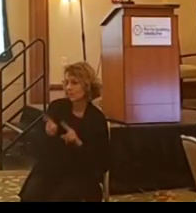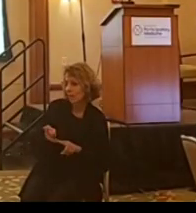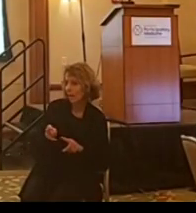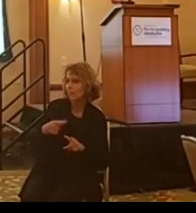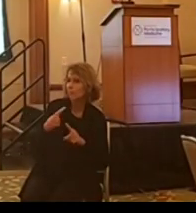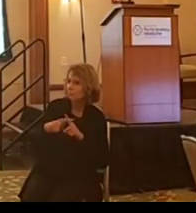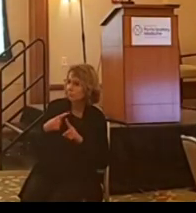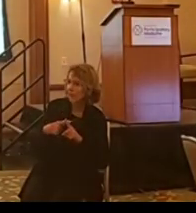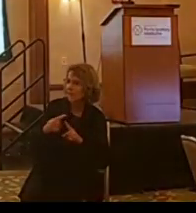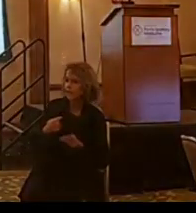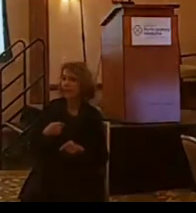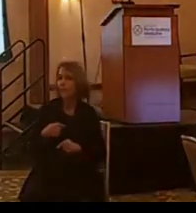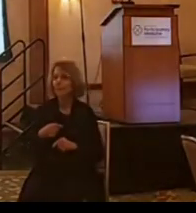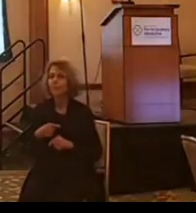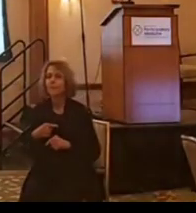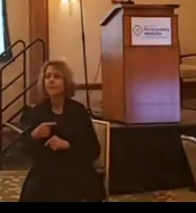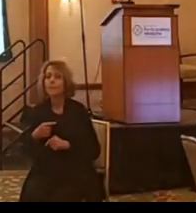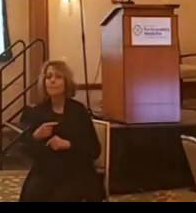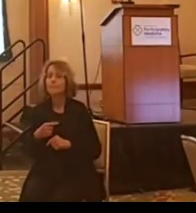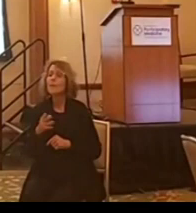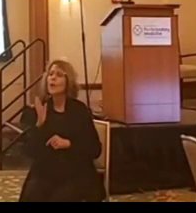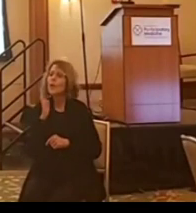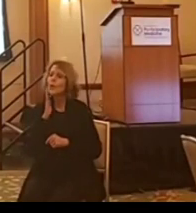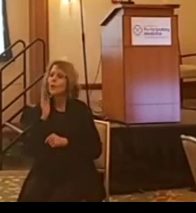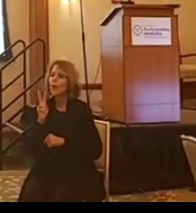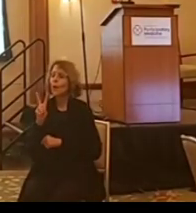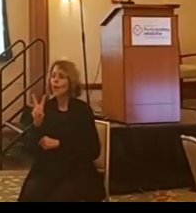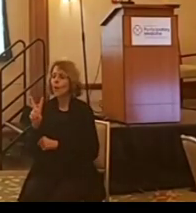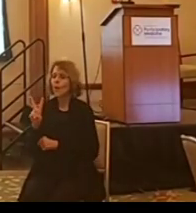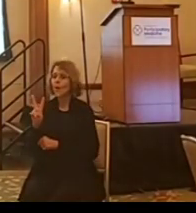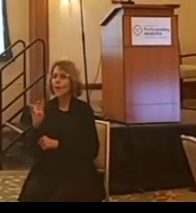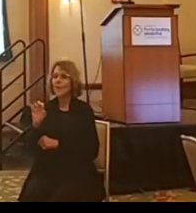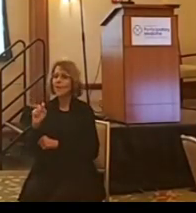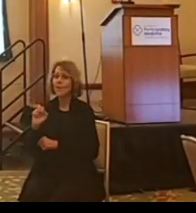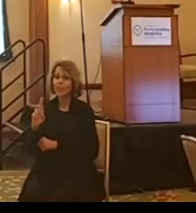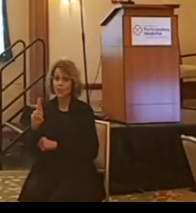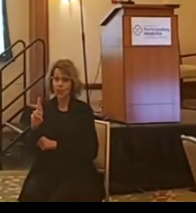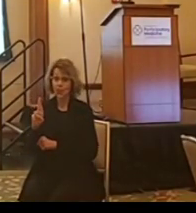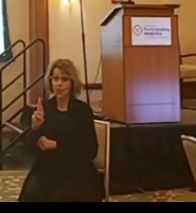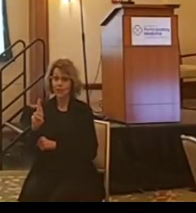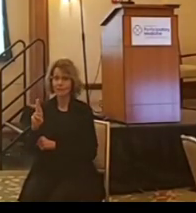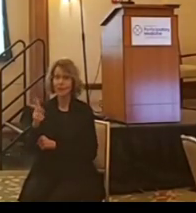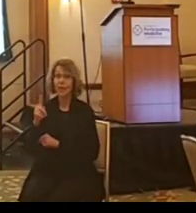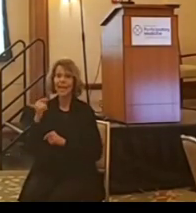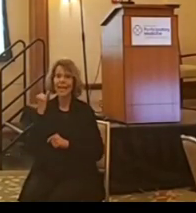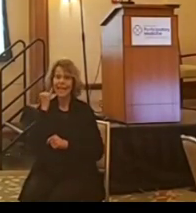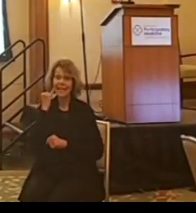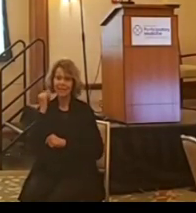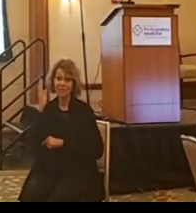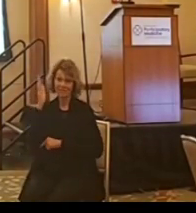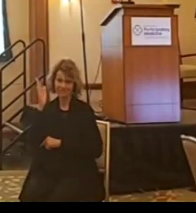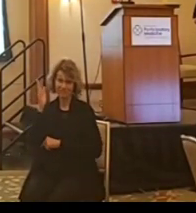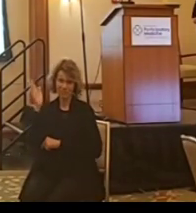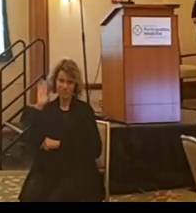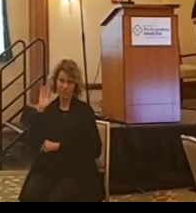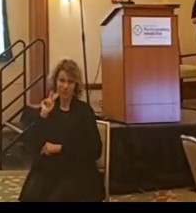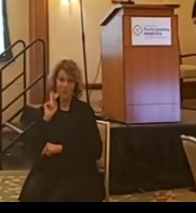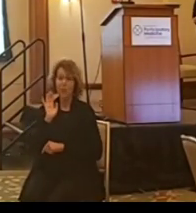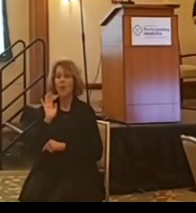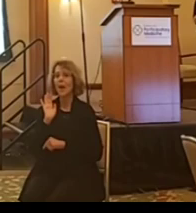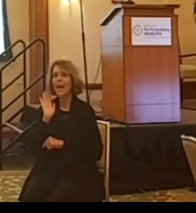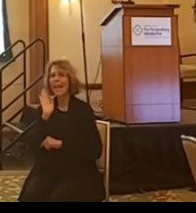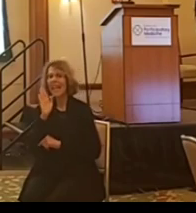or have heard Victor speak, Victor is a real like burn it to the ground, built to the ground kind of guy. So we've also kind of been